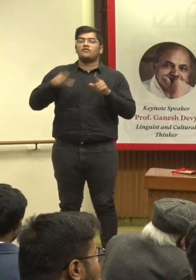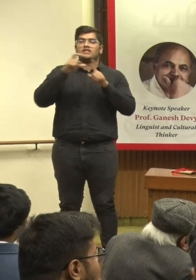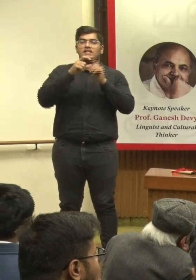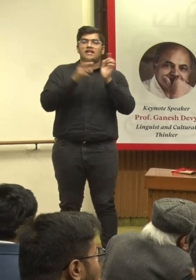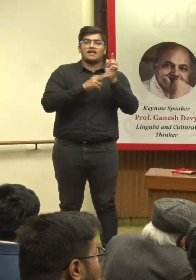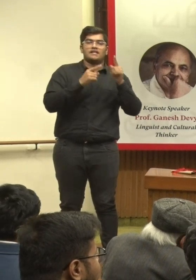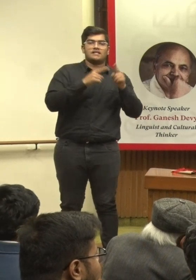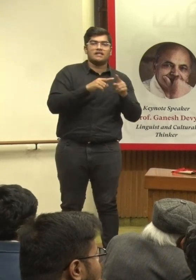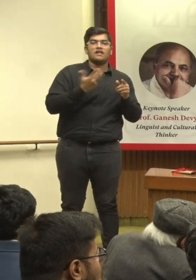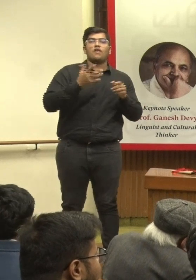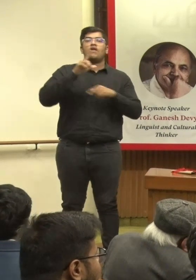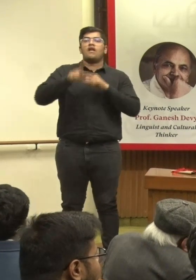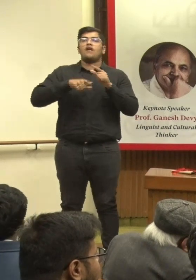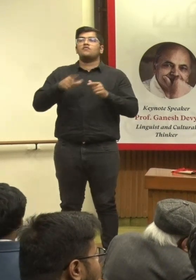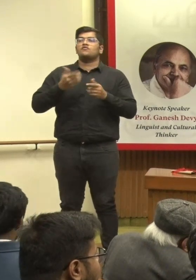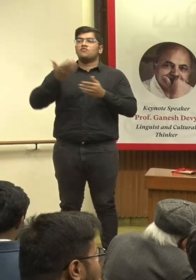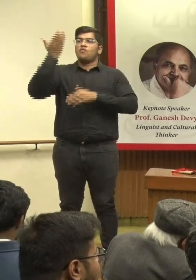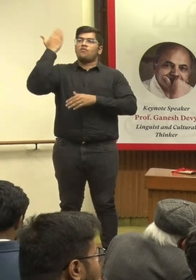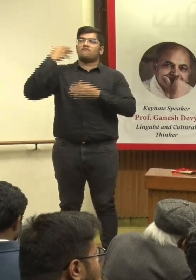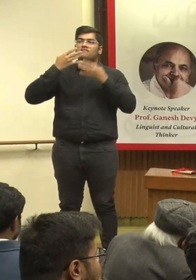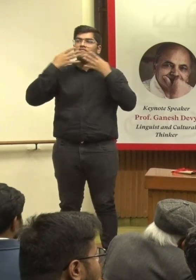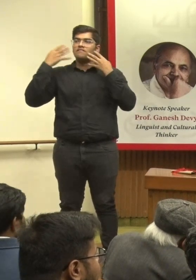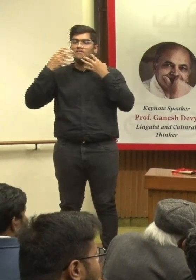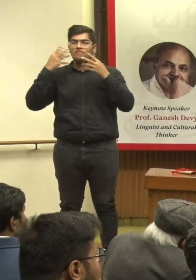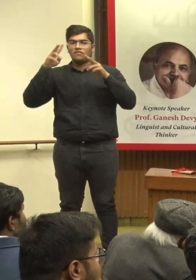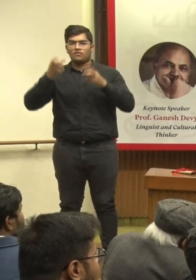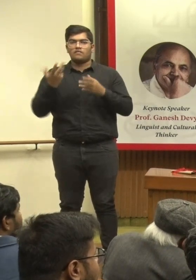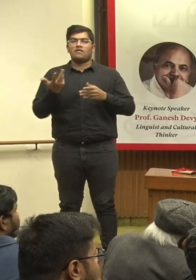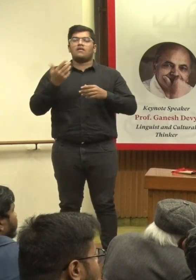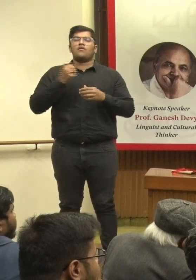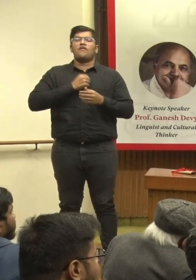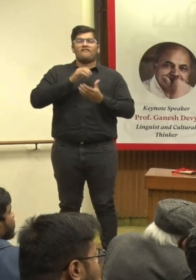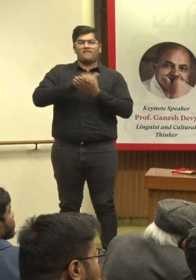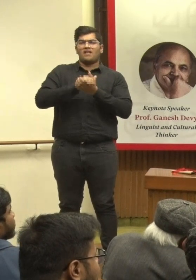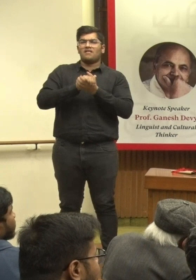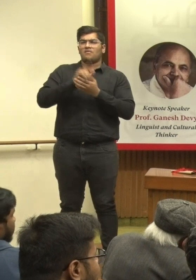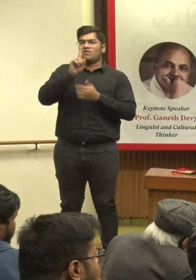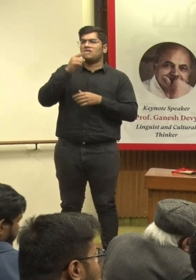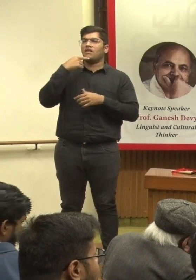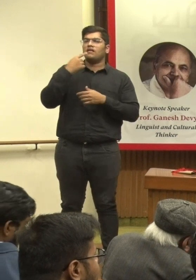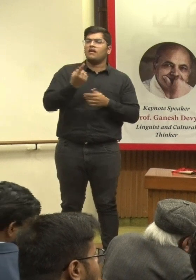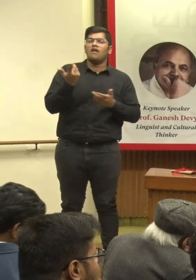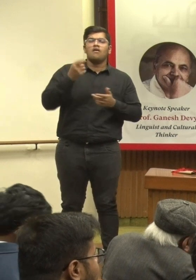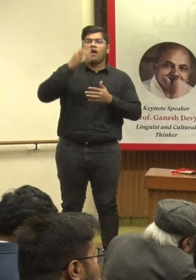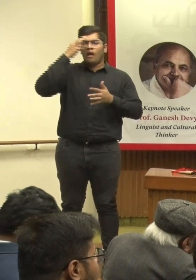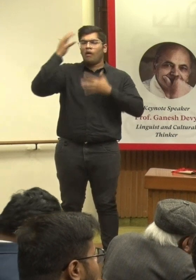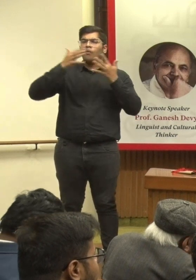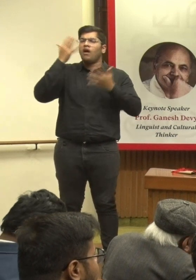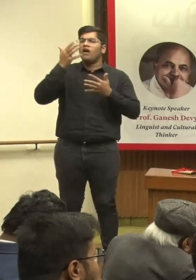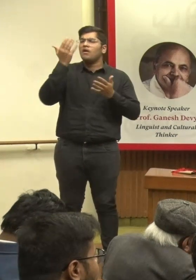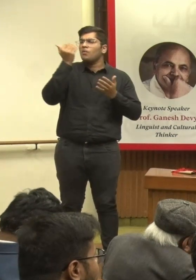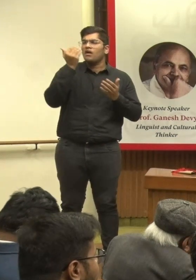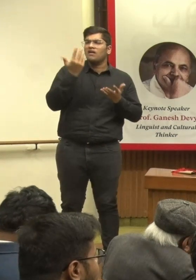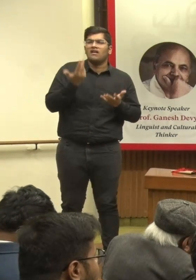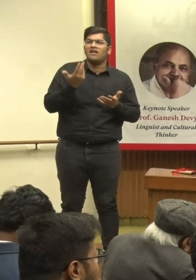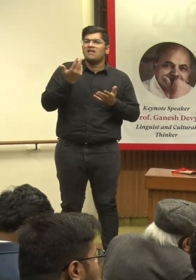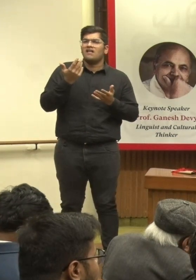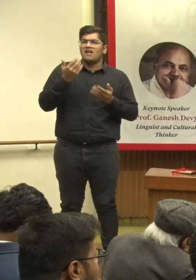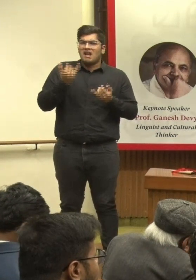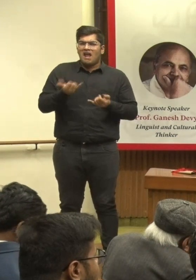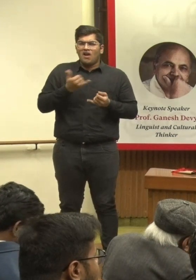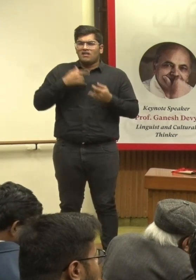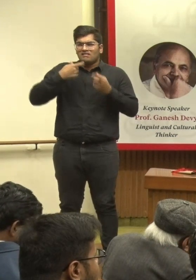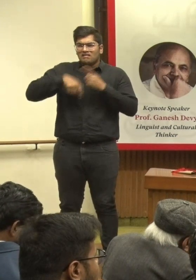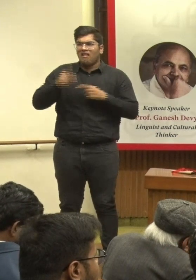tribes. By the way, a friend said, but why are you so worried? I mean, are we not already